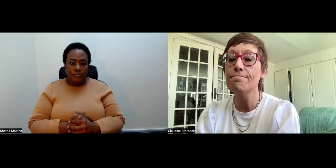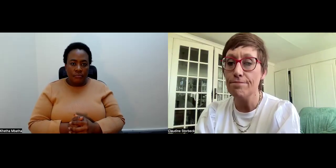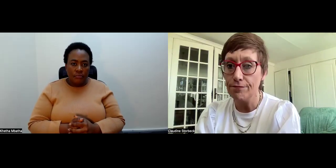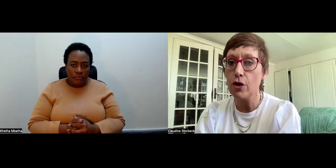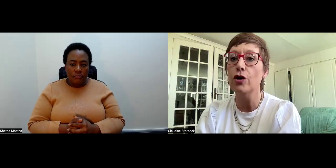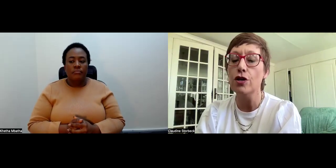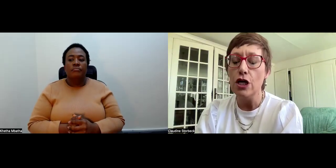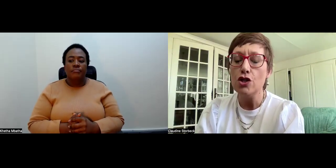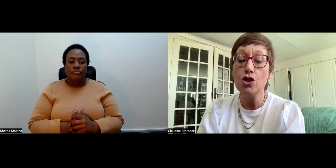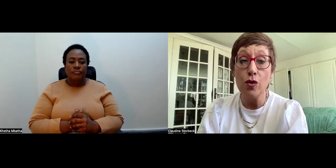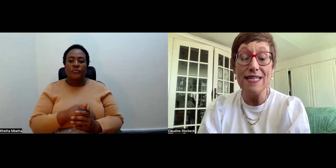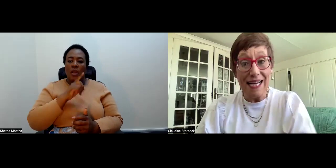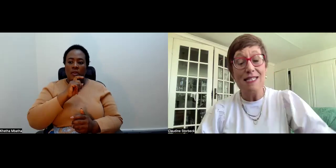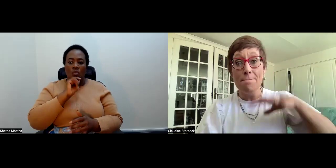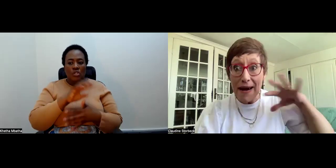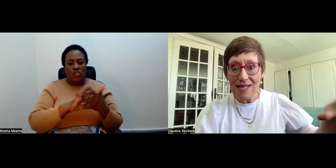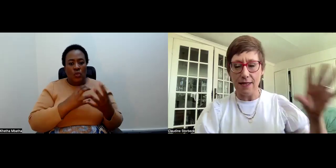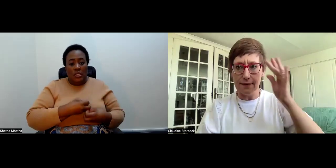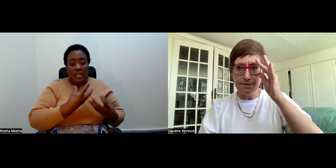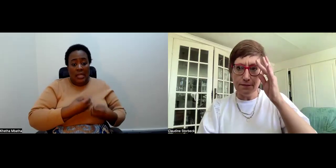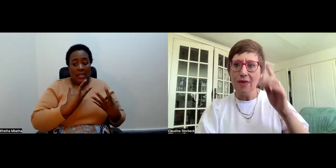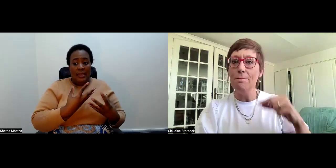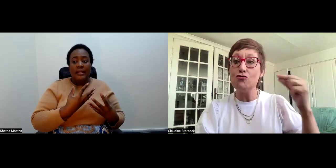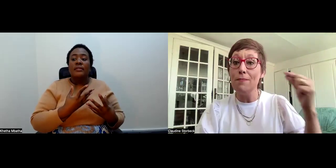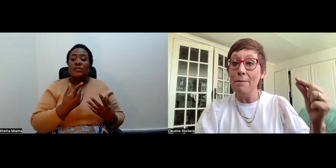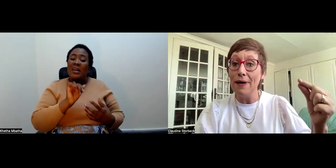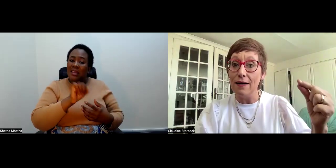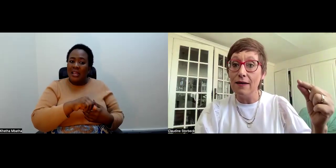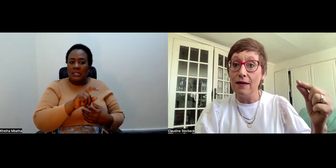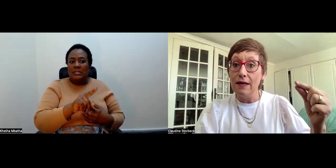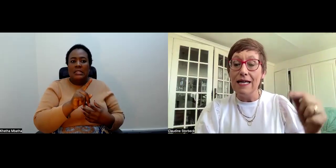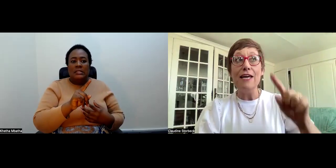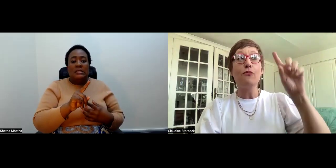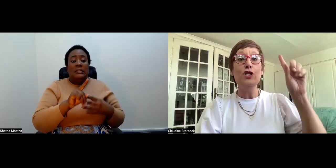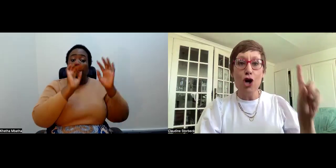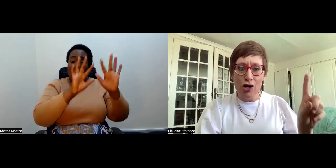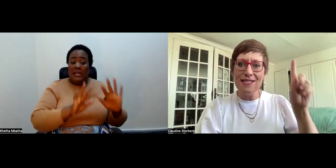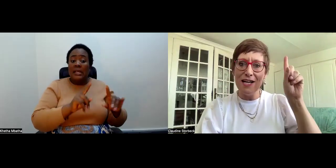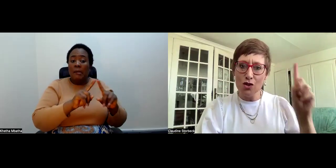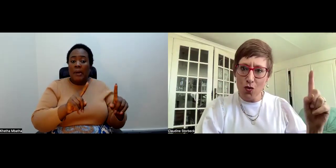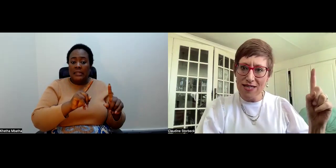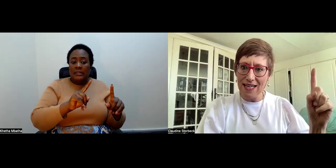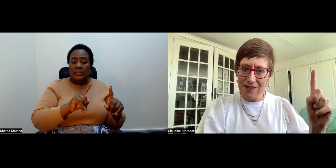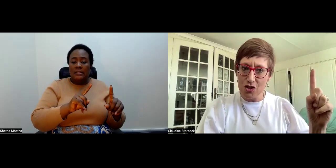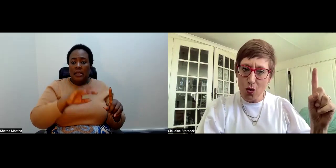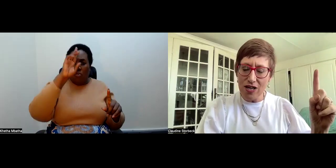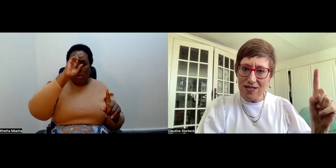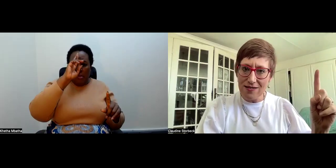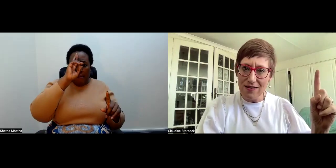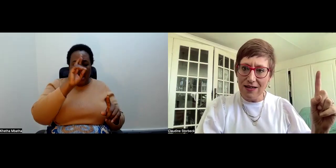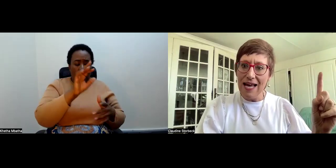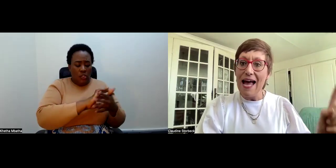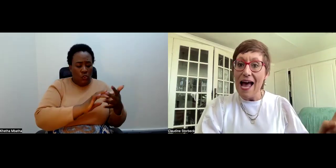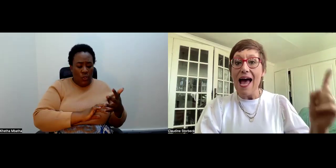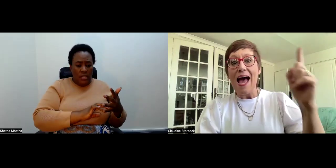most. Good. So storytelling is amazing. But remember, if we don't take